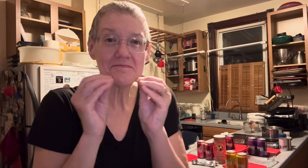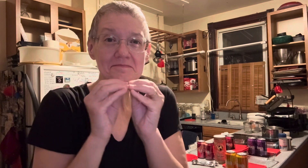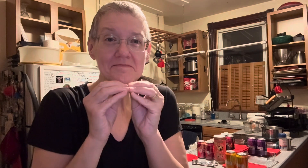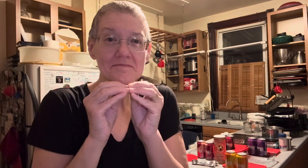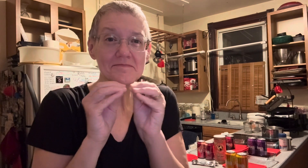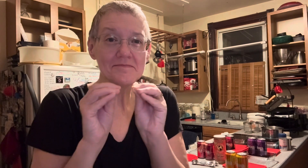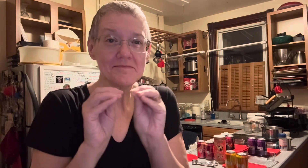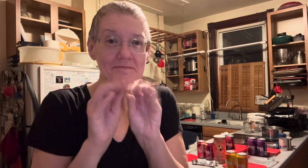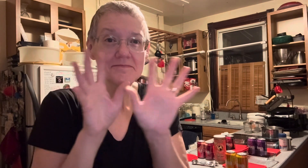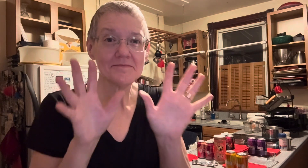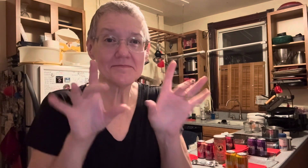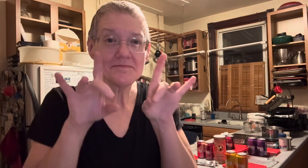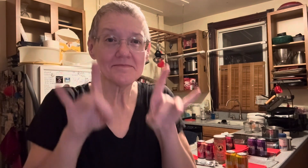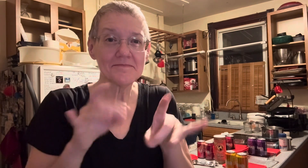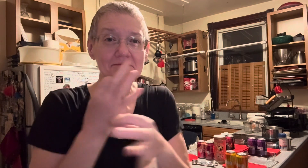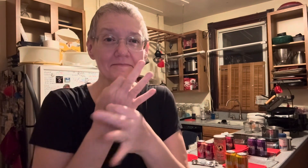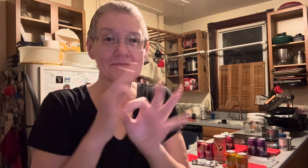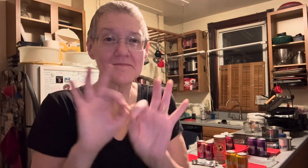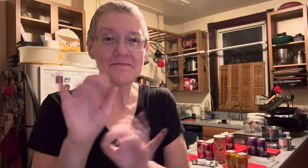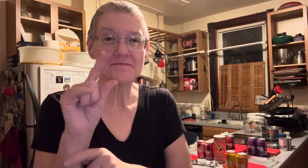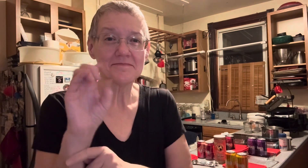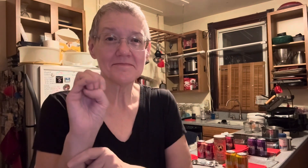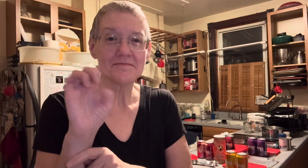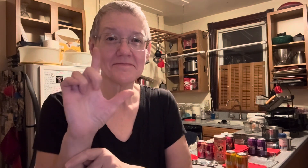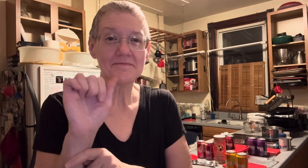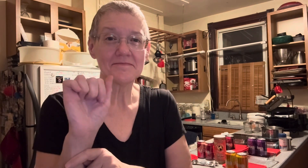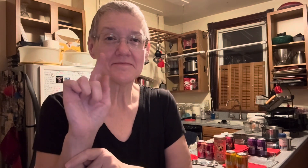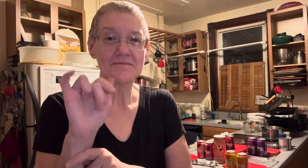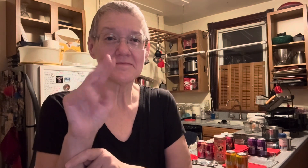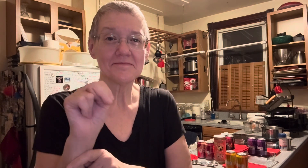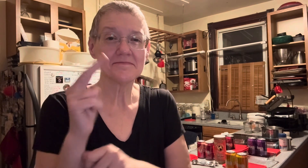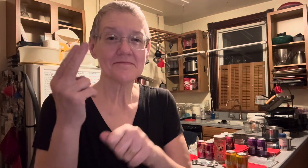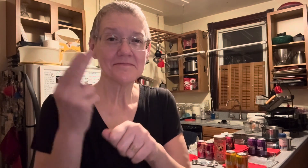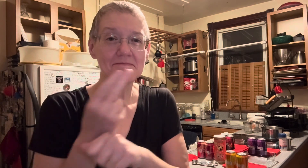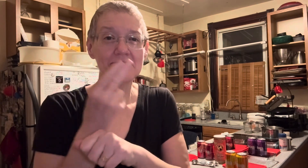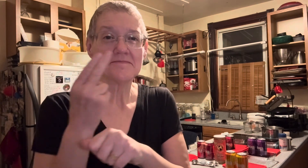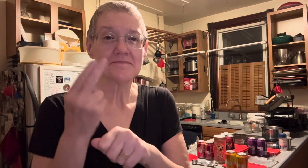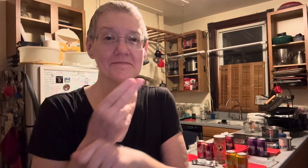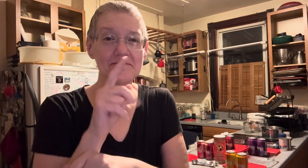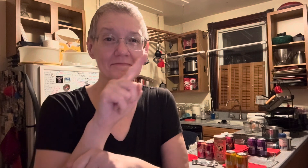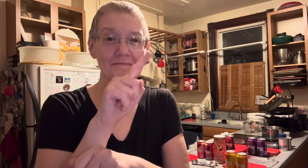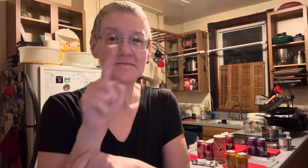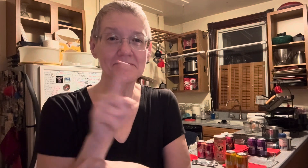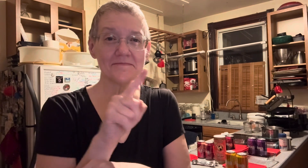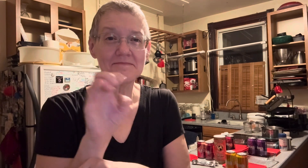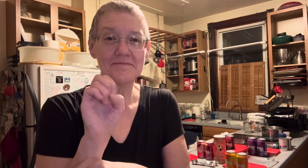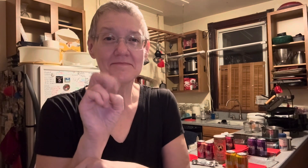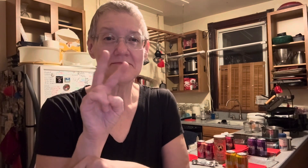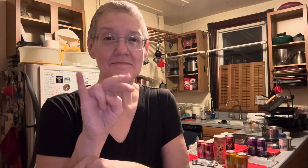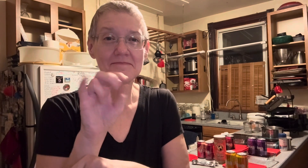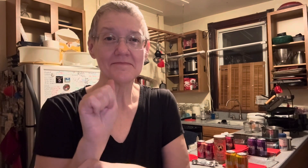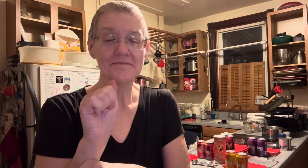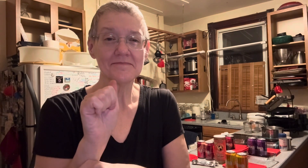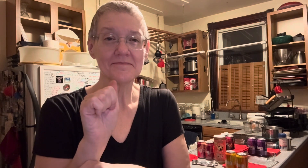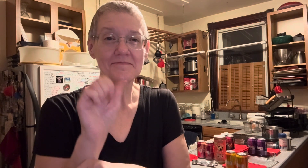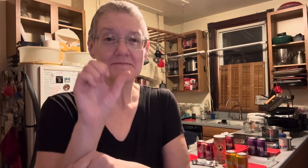Now I need to make more clear dye-free gelatin. I'm using the Zevia